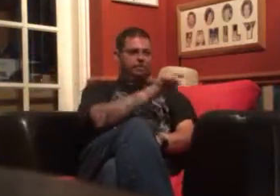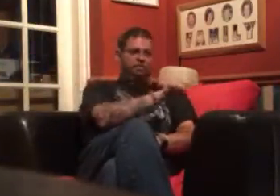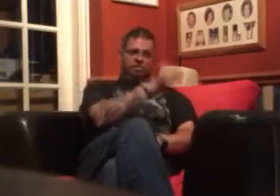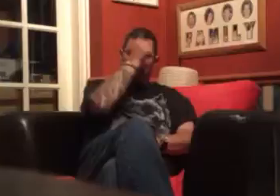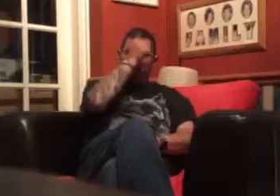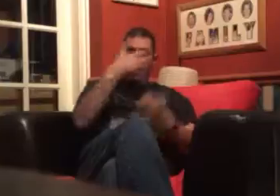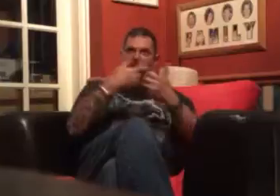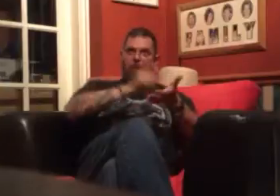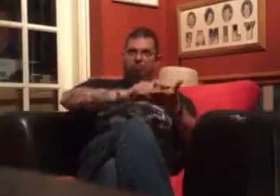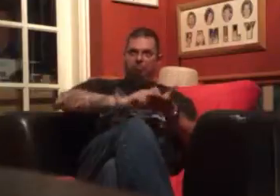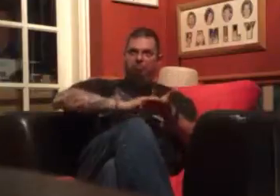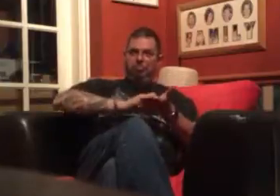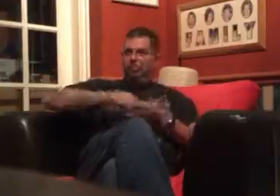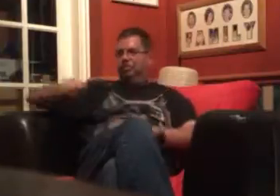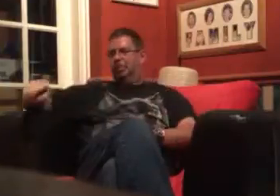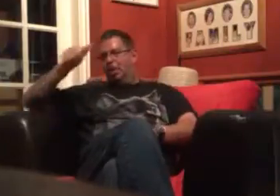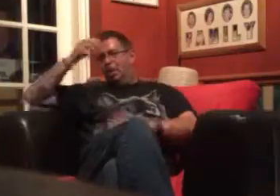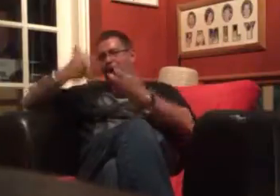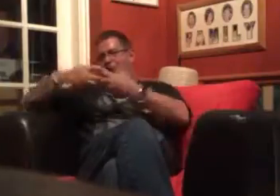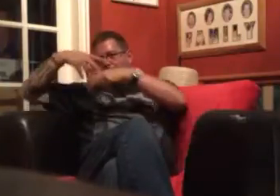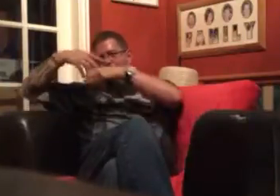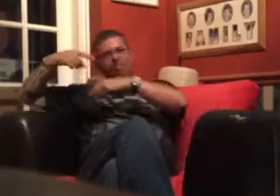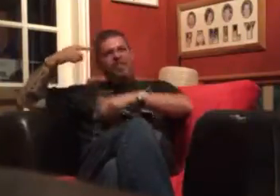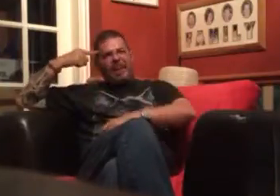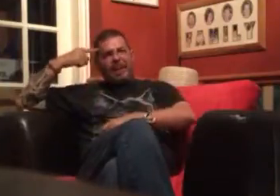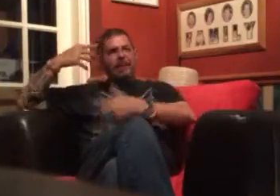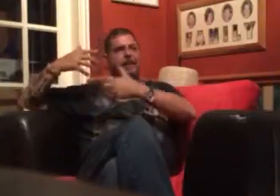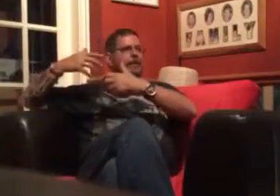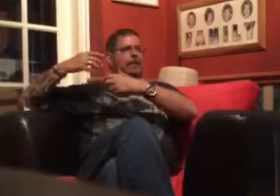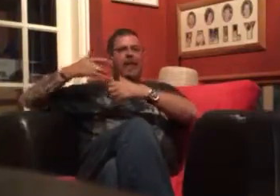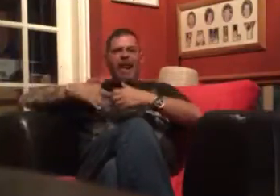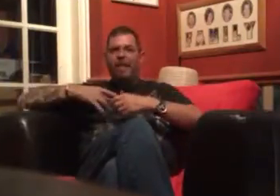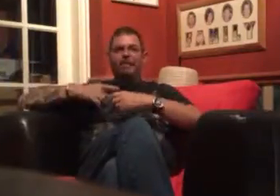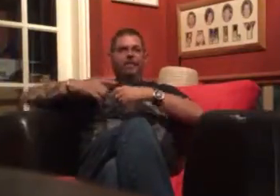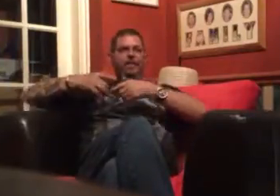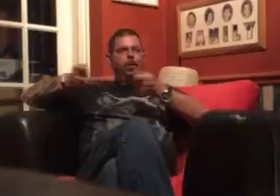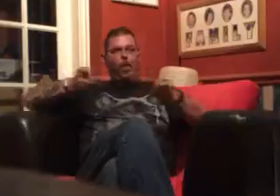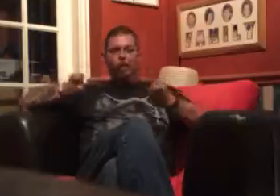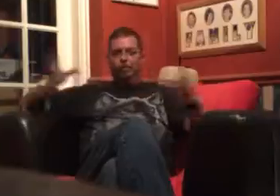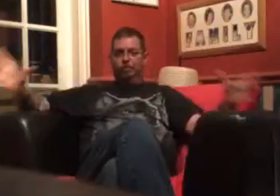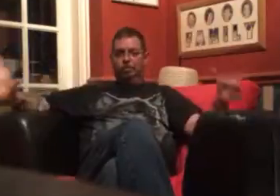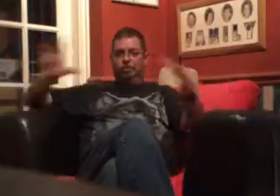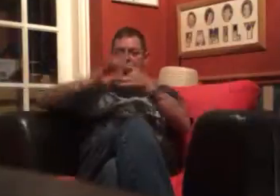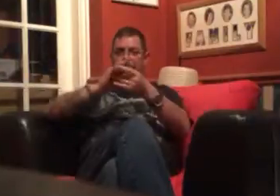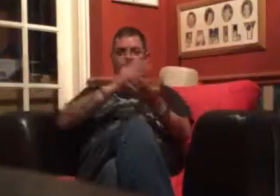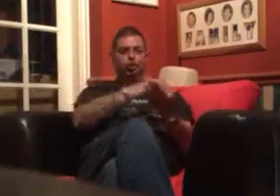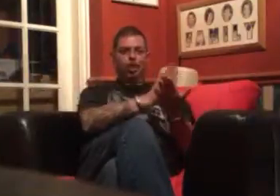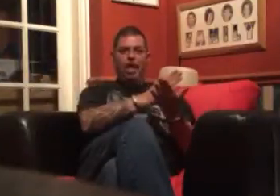them, because they might know how to write better, they might know how to, and obviously you've got the older students might be able to cope and give them